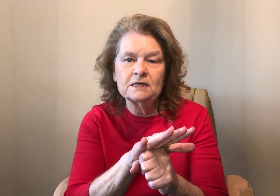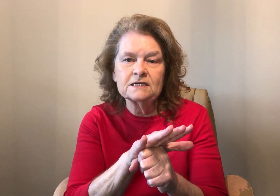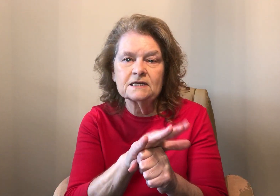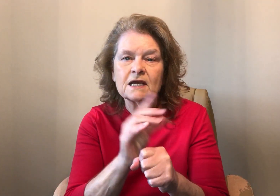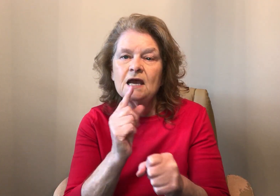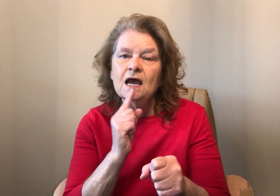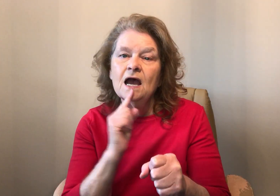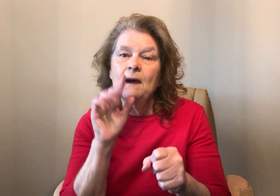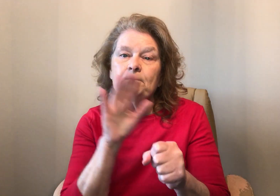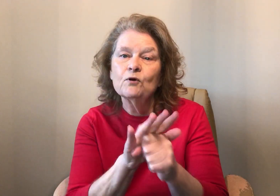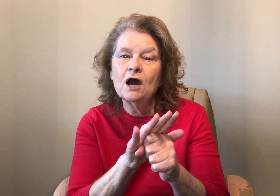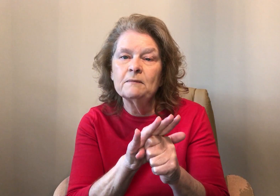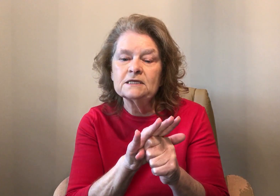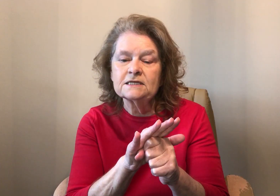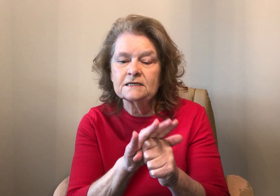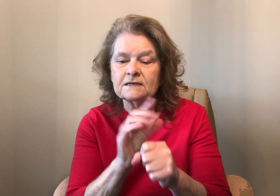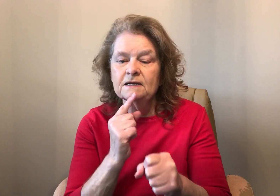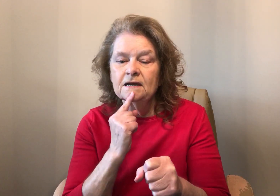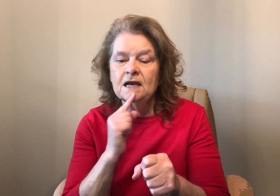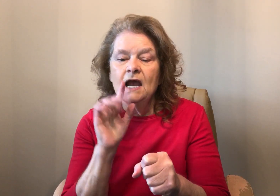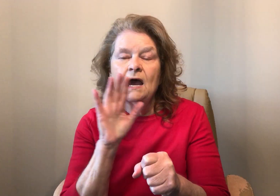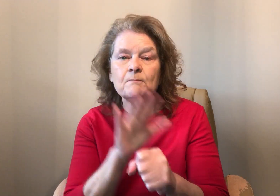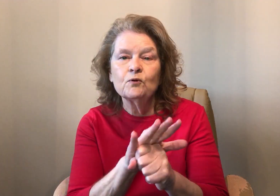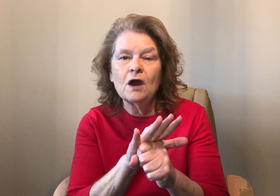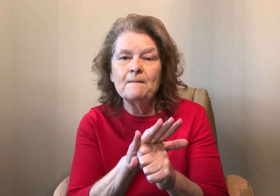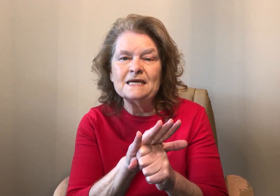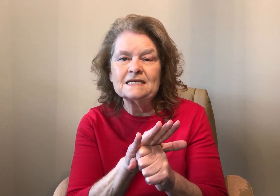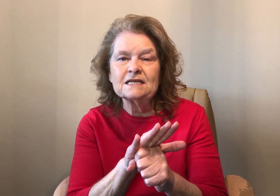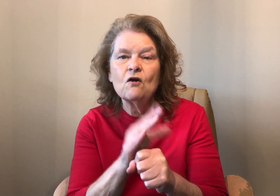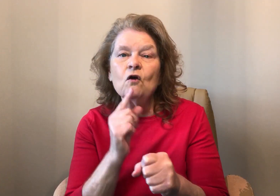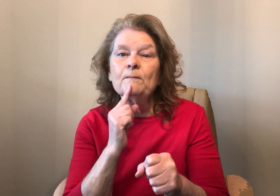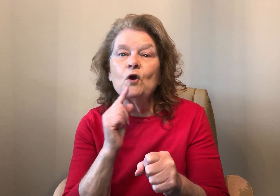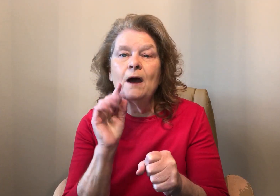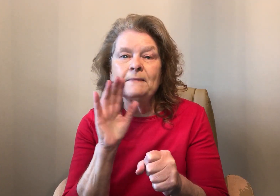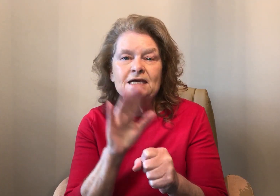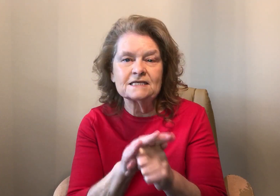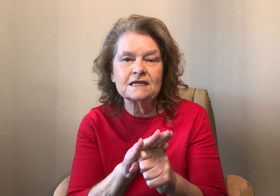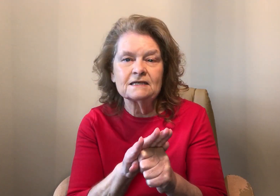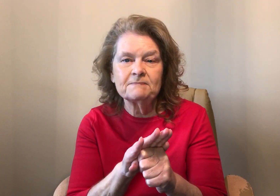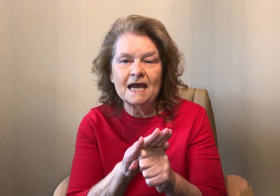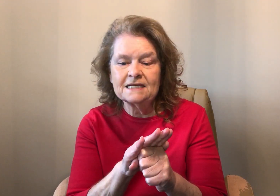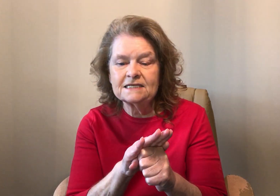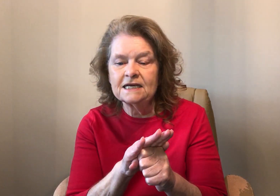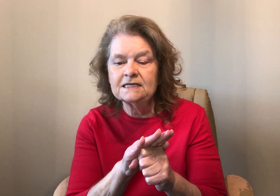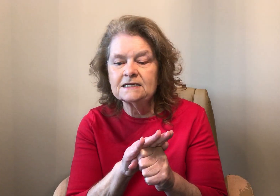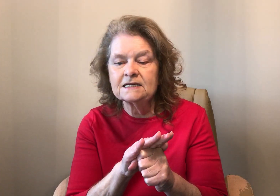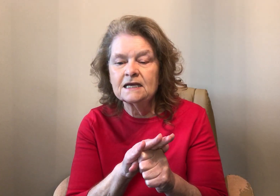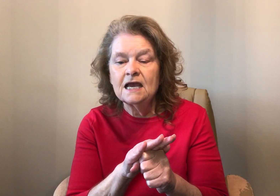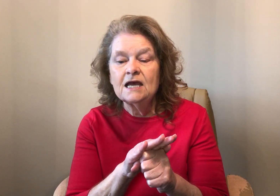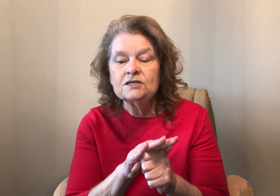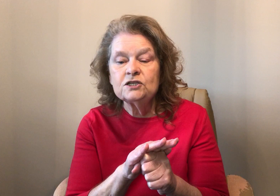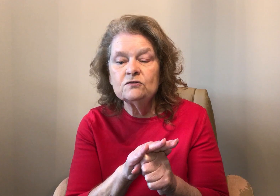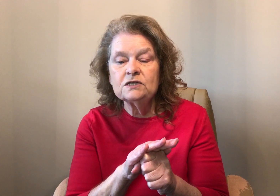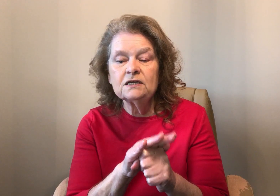Promise, promise, promise or promised, past tense. To